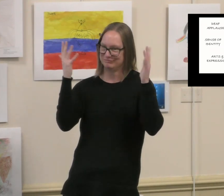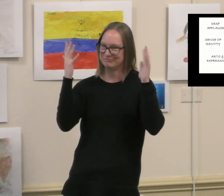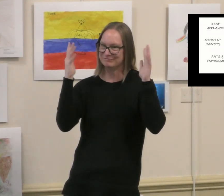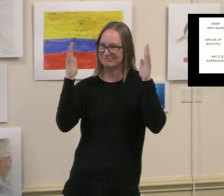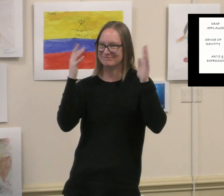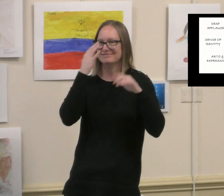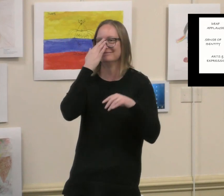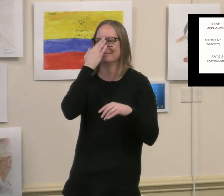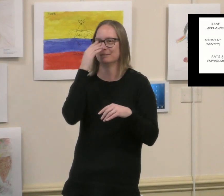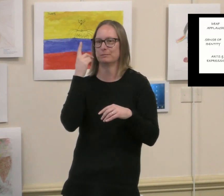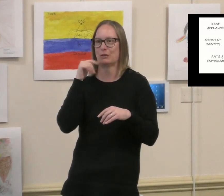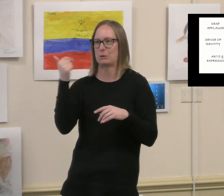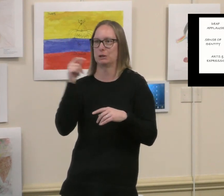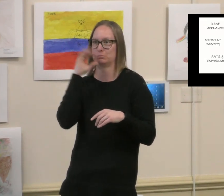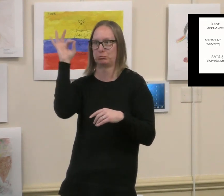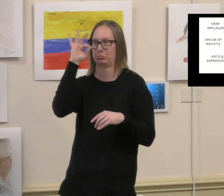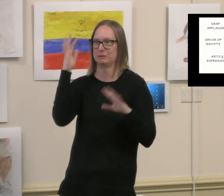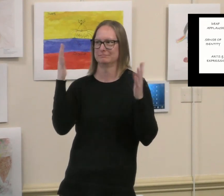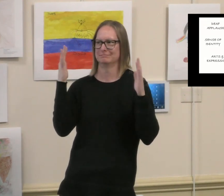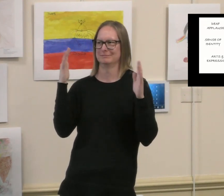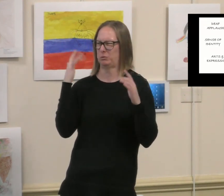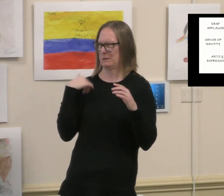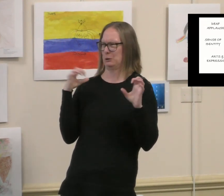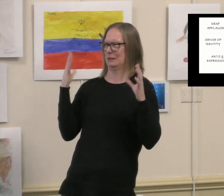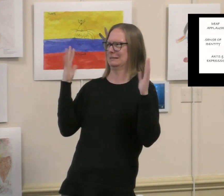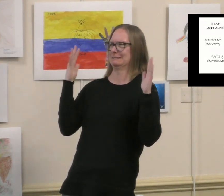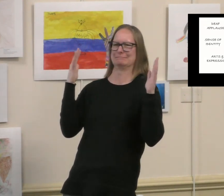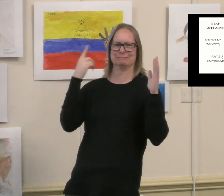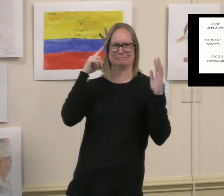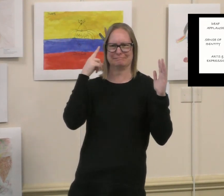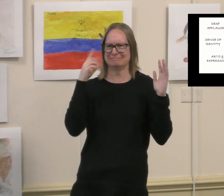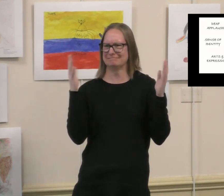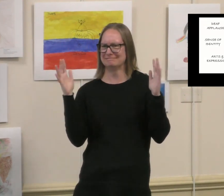I know some hearing people are aware of that. Instead of clapping, we do this